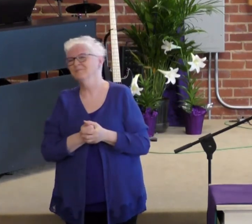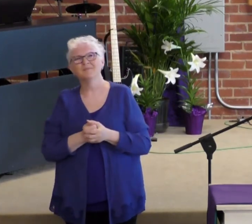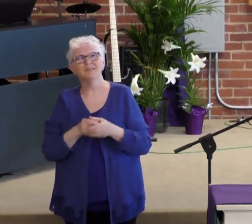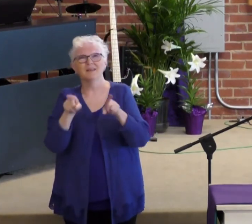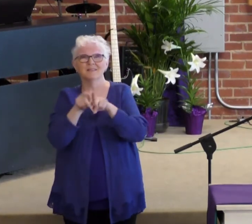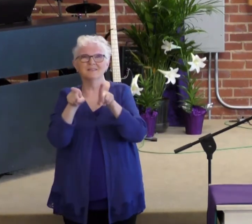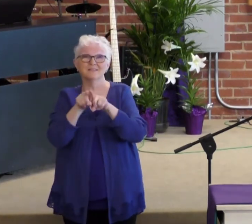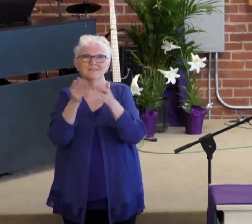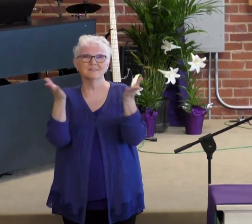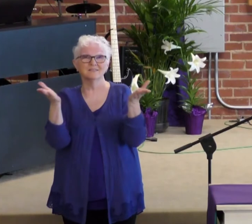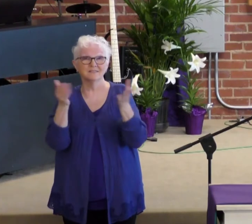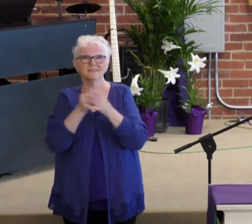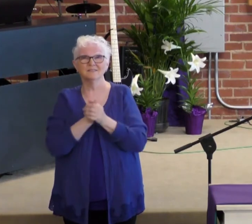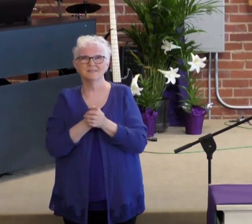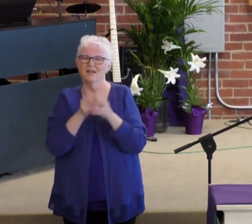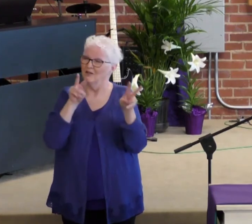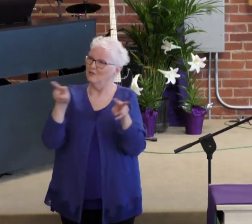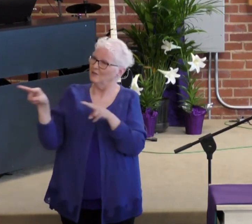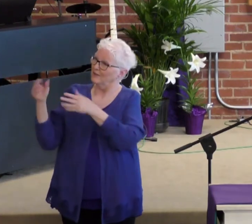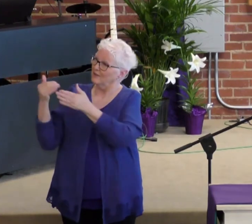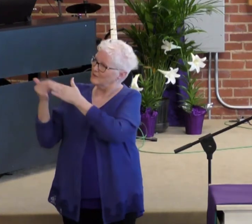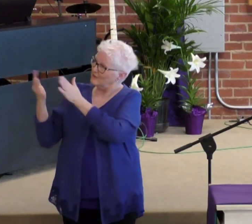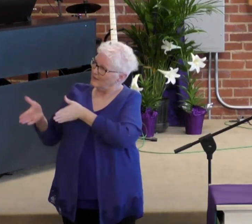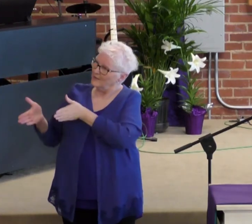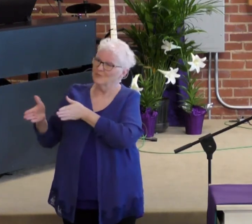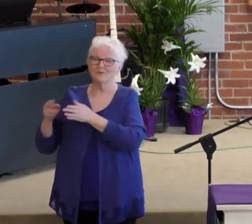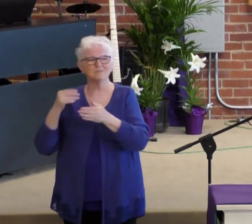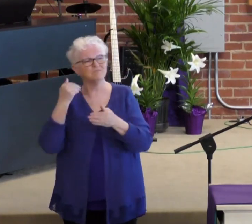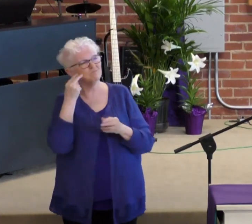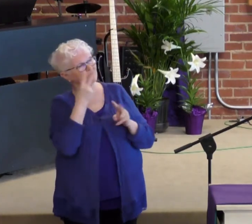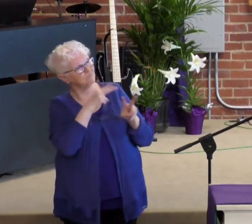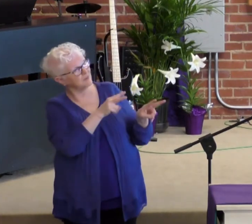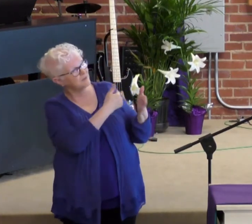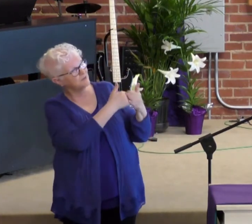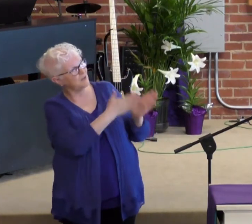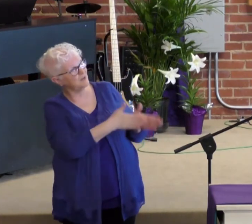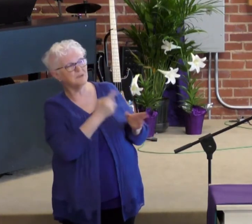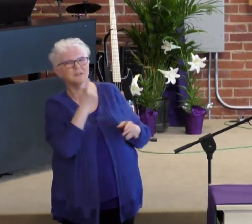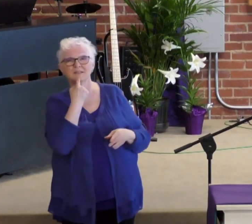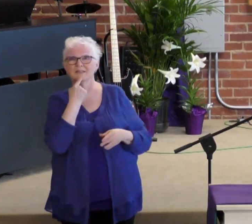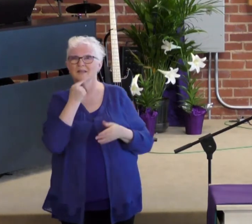Look at your neighbor today and just say, peace be with you.